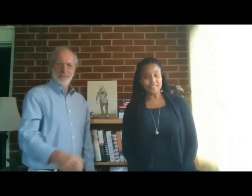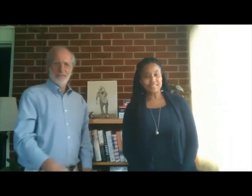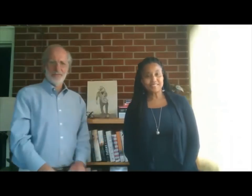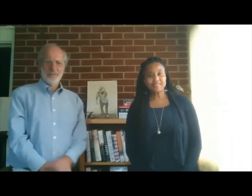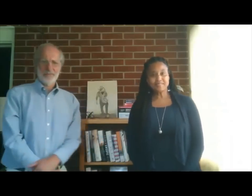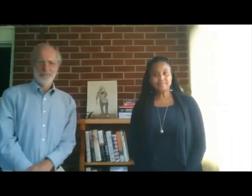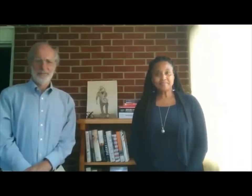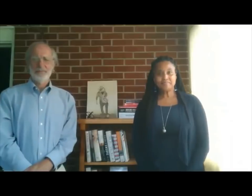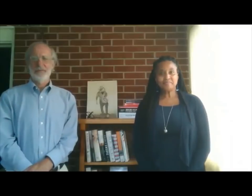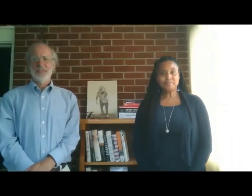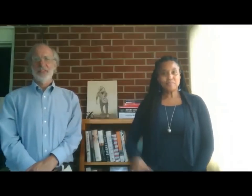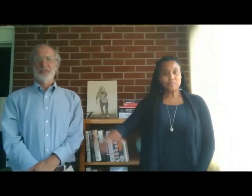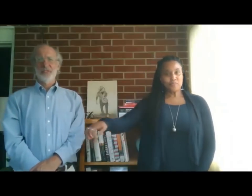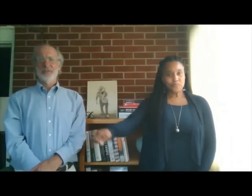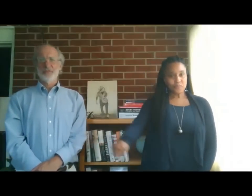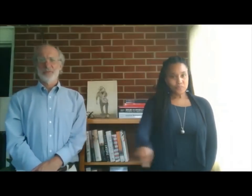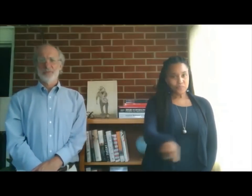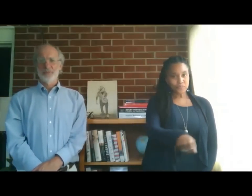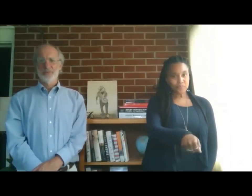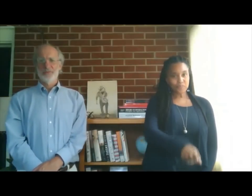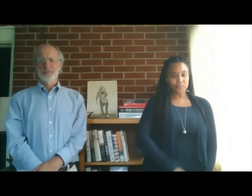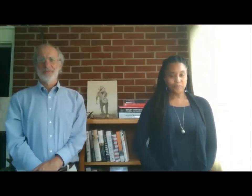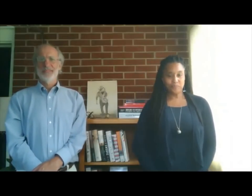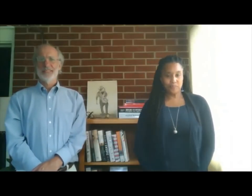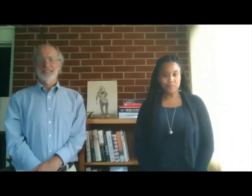Wagon. Yeah. Your turn.